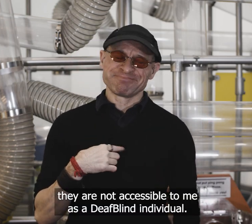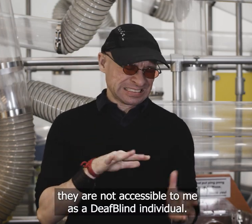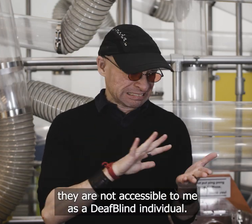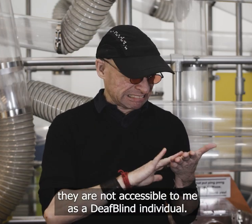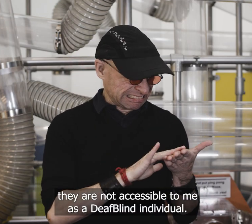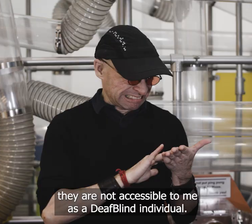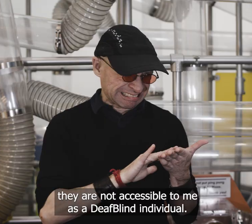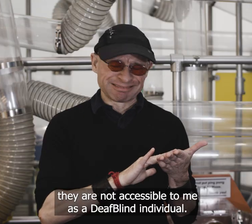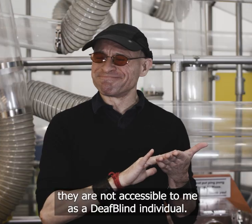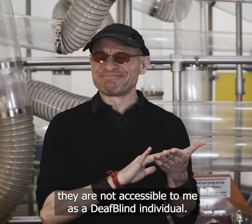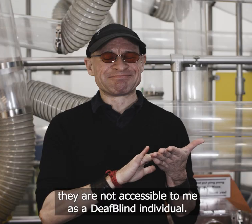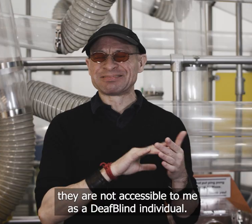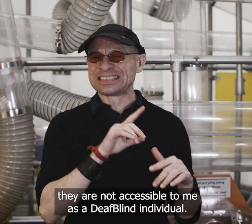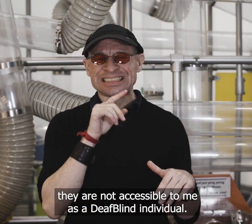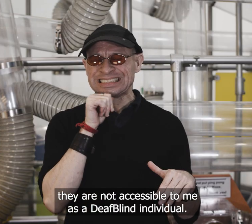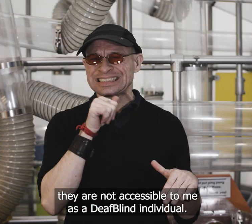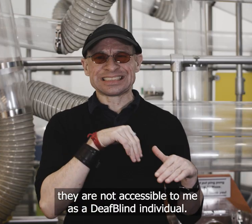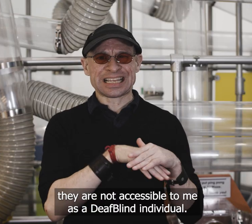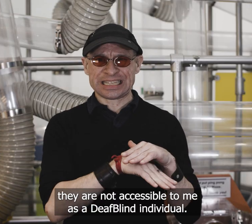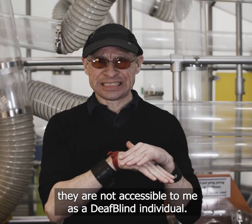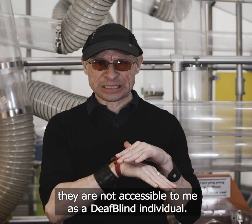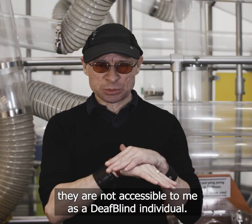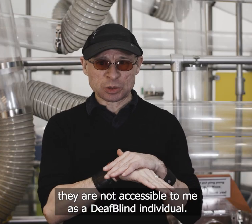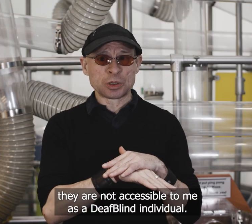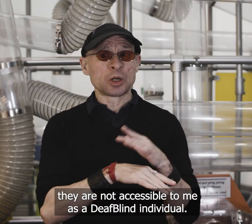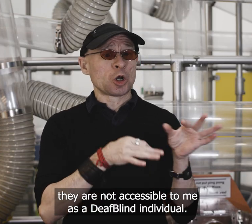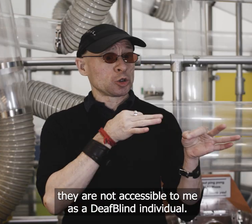not accessible to me as a deaf-blind individual.